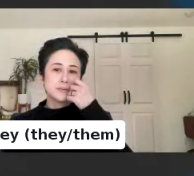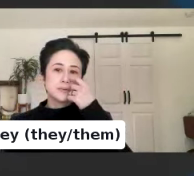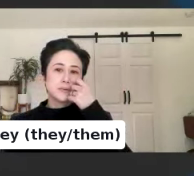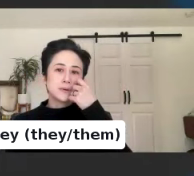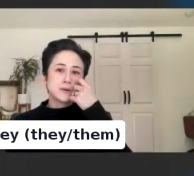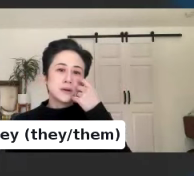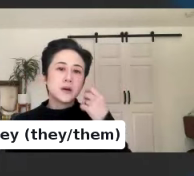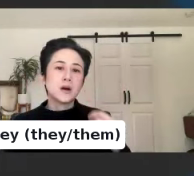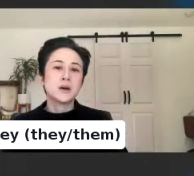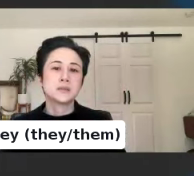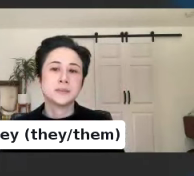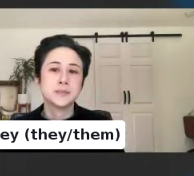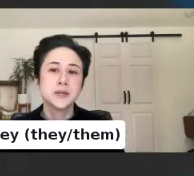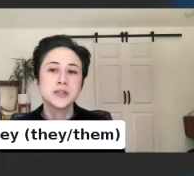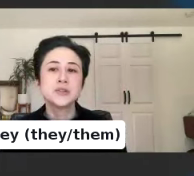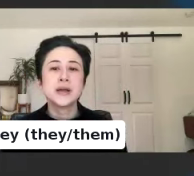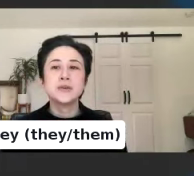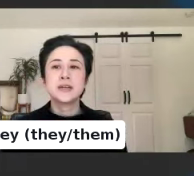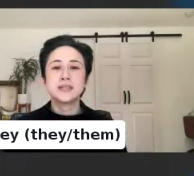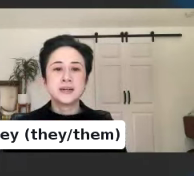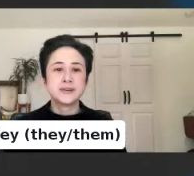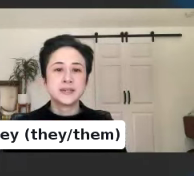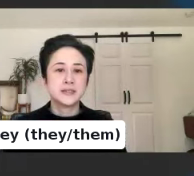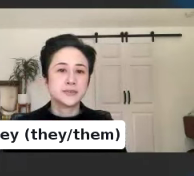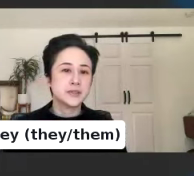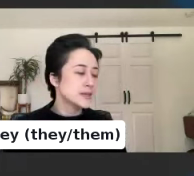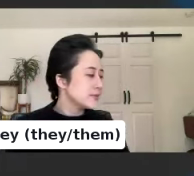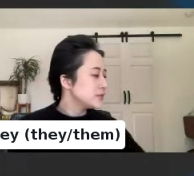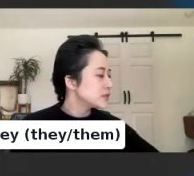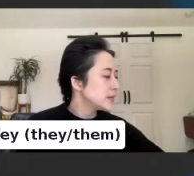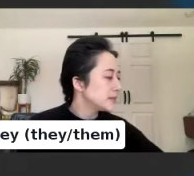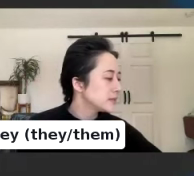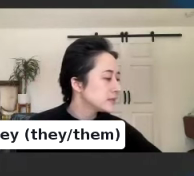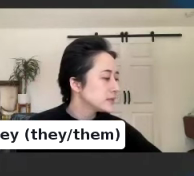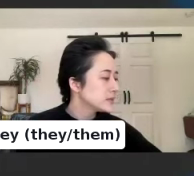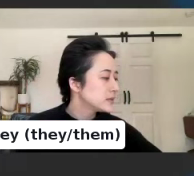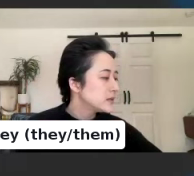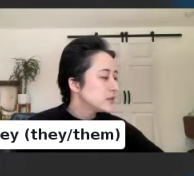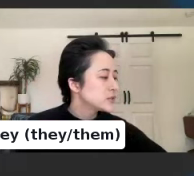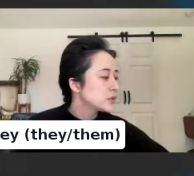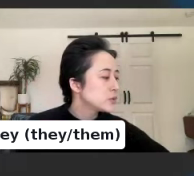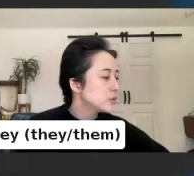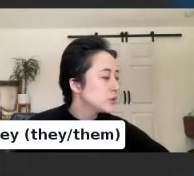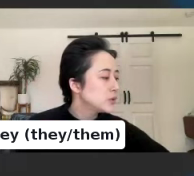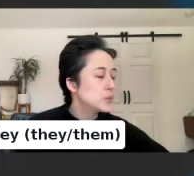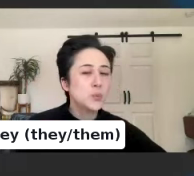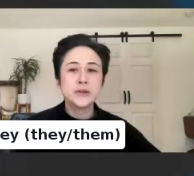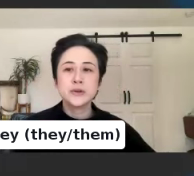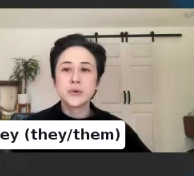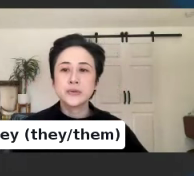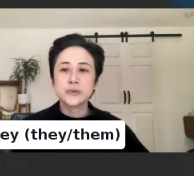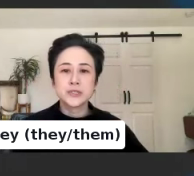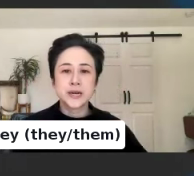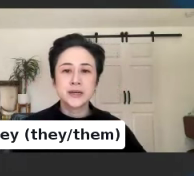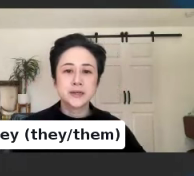Great. Awesome. So now you can identify the difference, and these are minor. So when